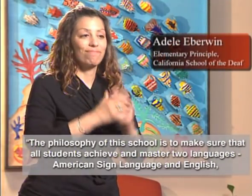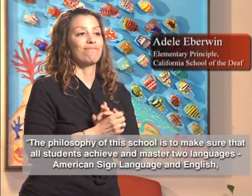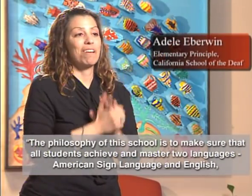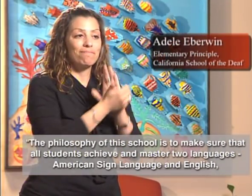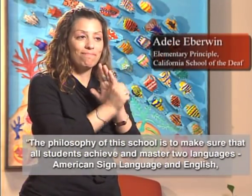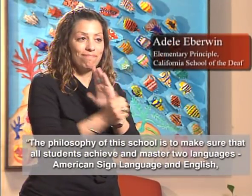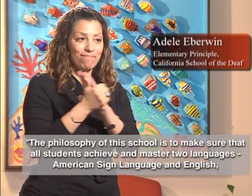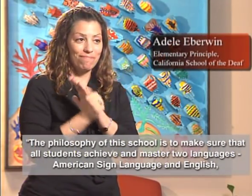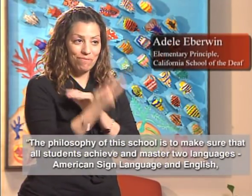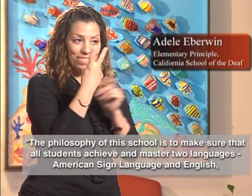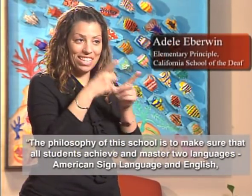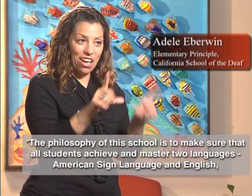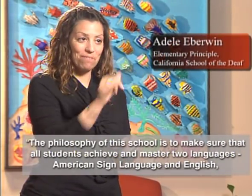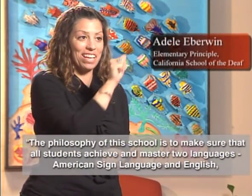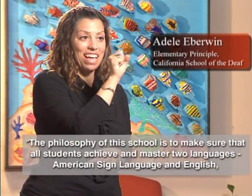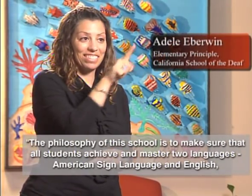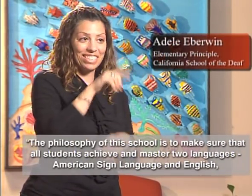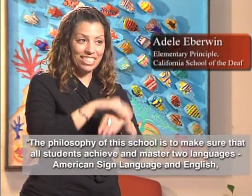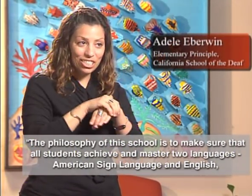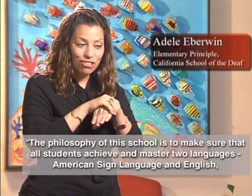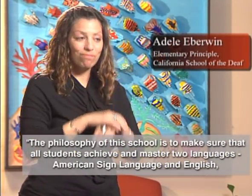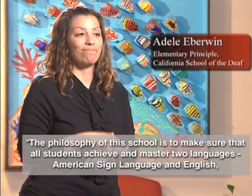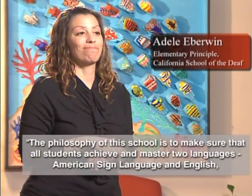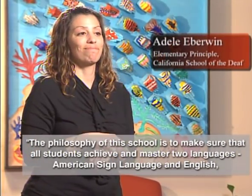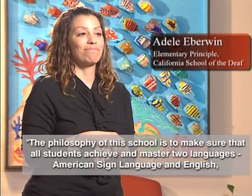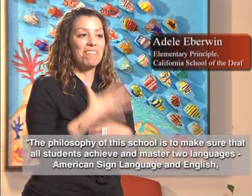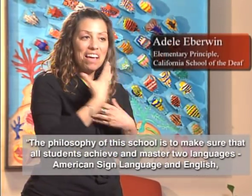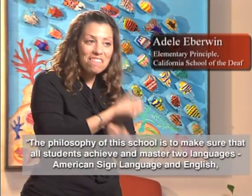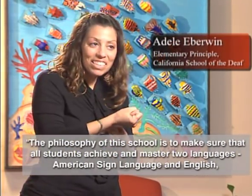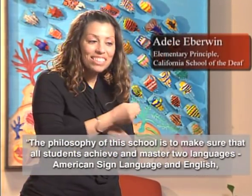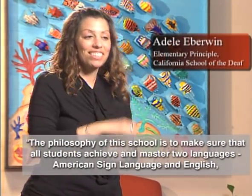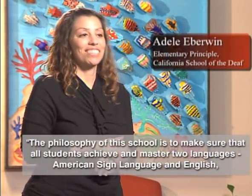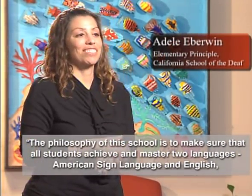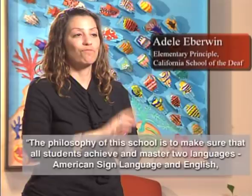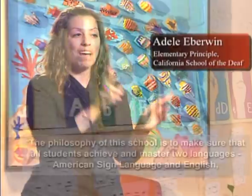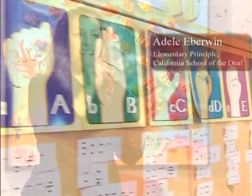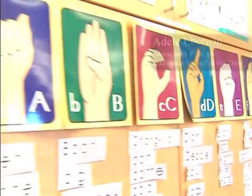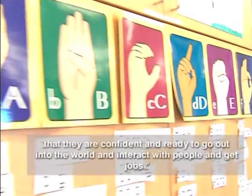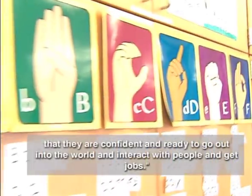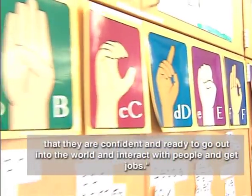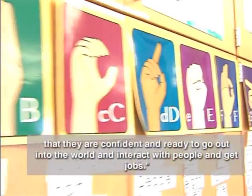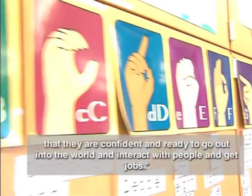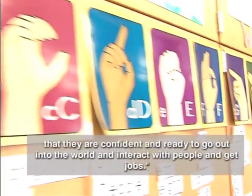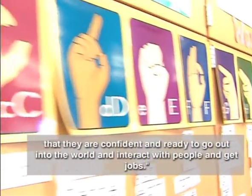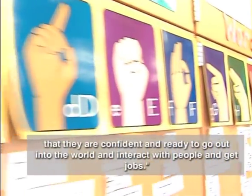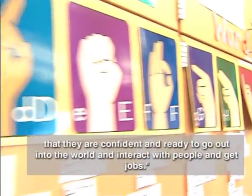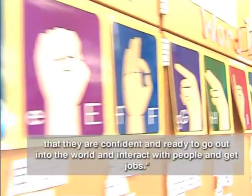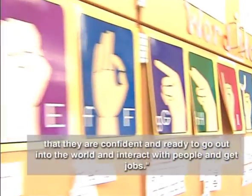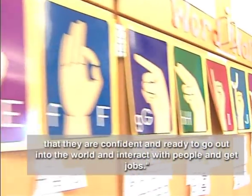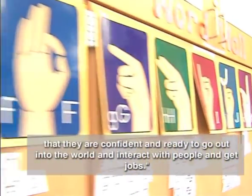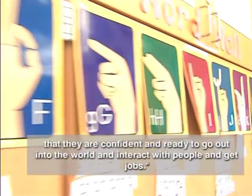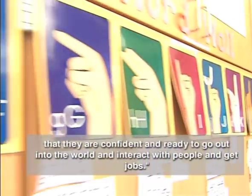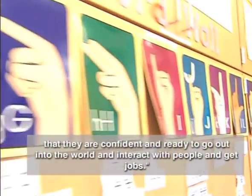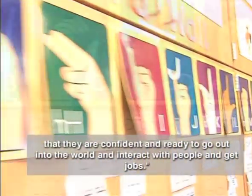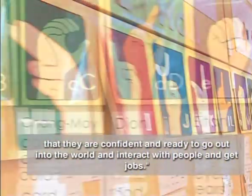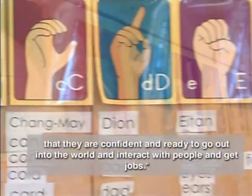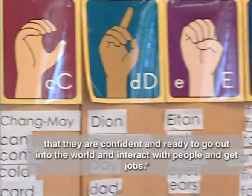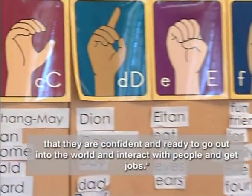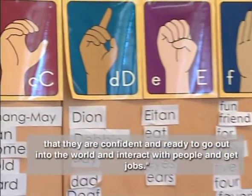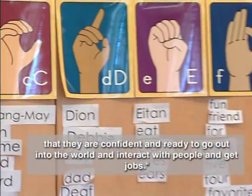students achieve and master two languages, American Sign Language and English, that they are confident and ready to go out into the